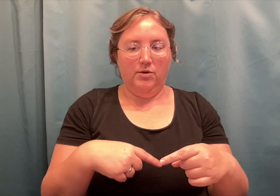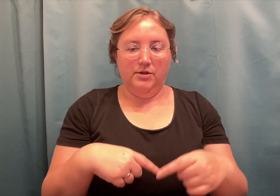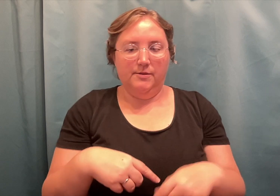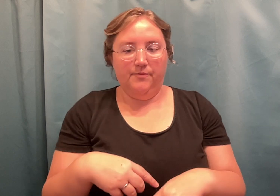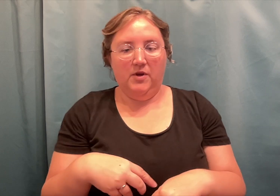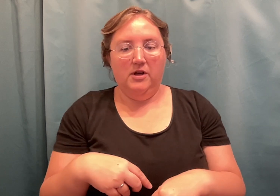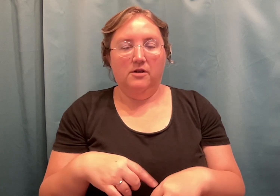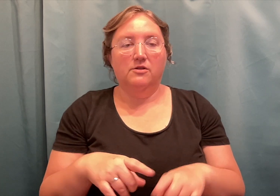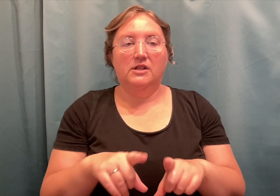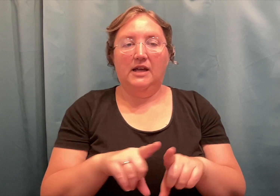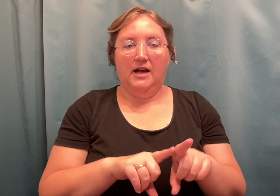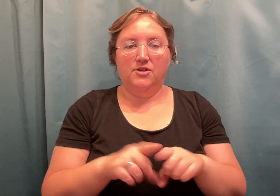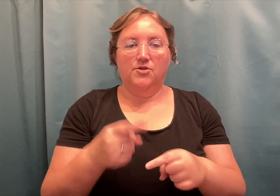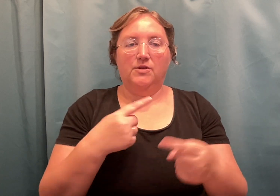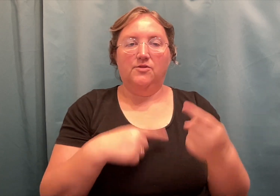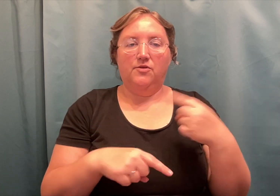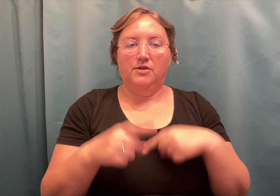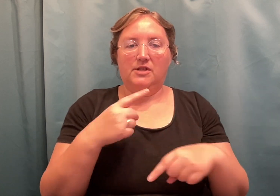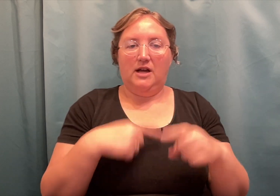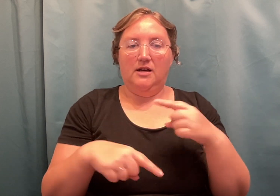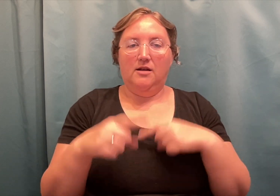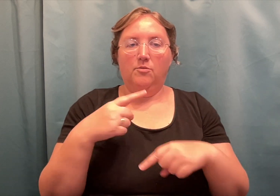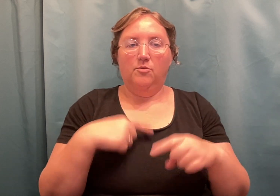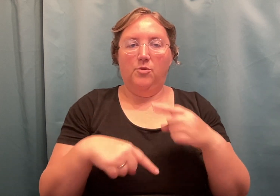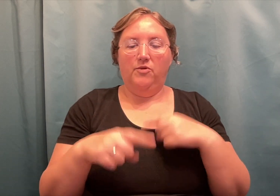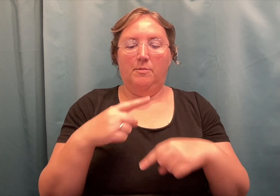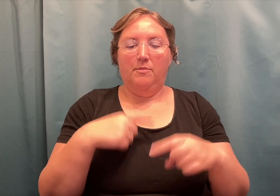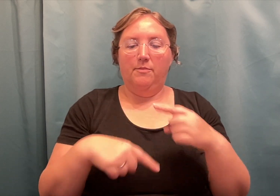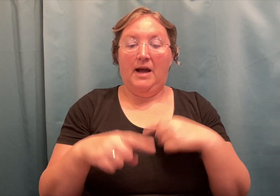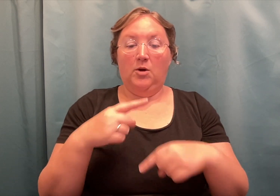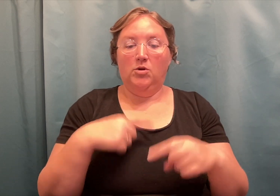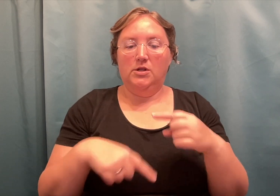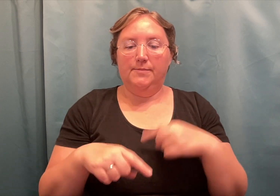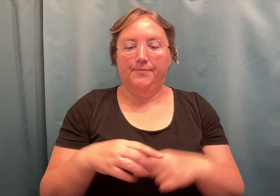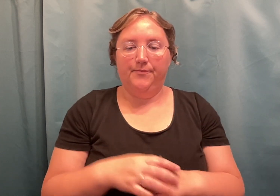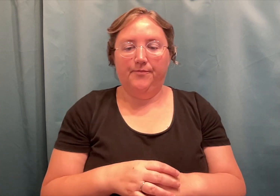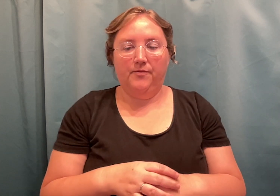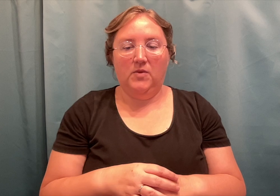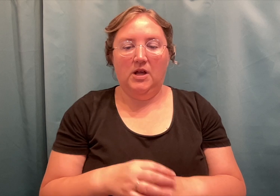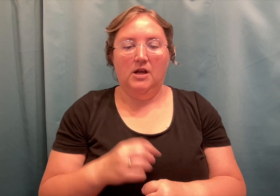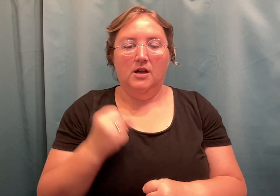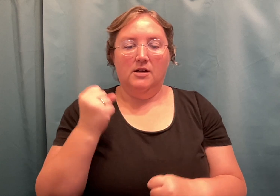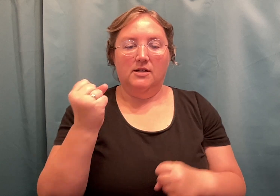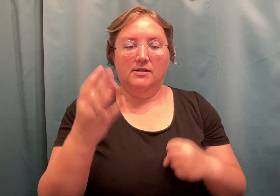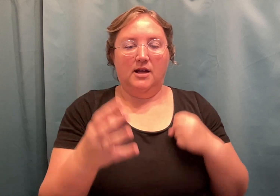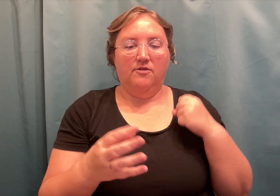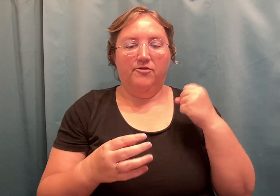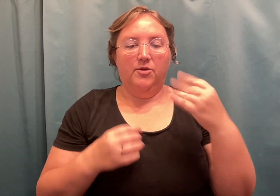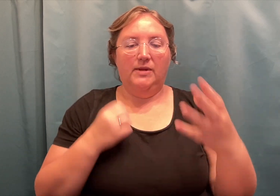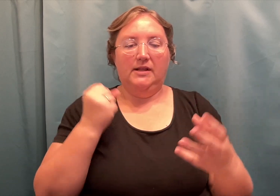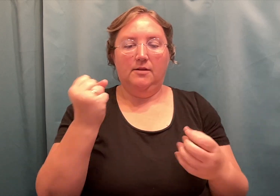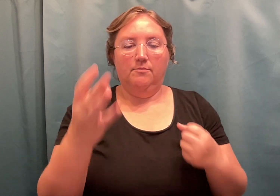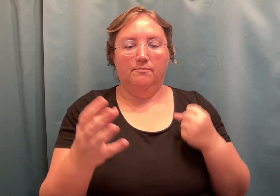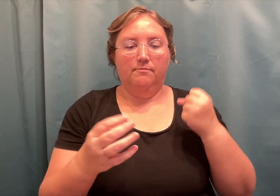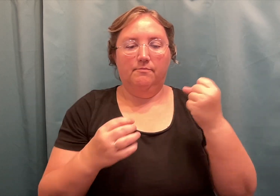forwards. You'll see the asterisk for the signing moving backwards. To sign fluently.